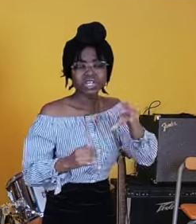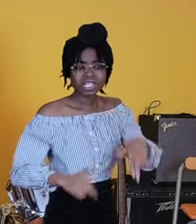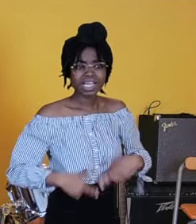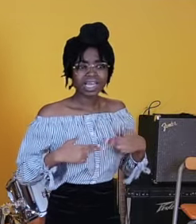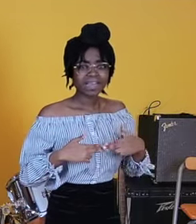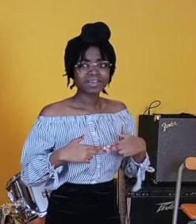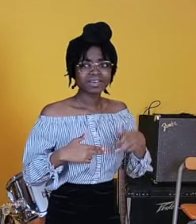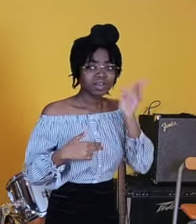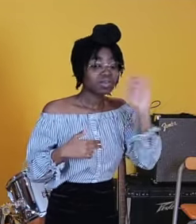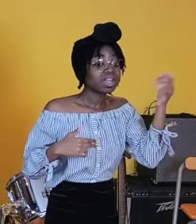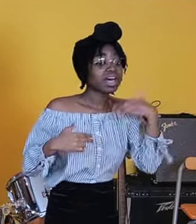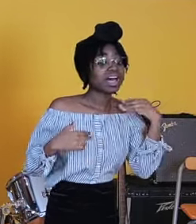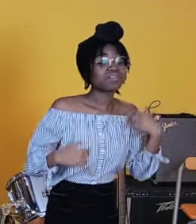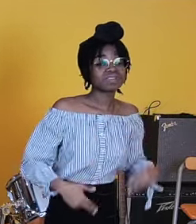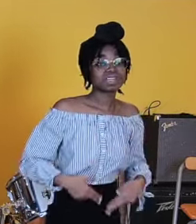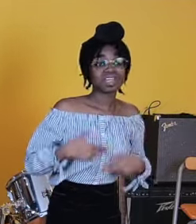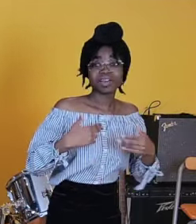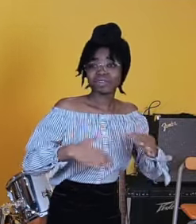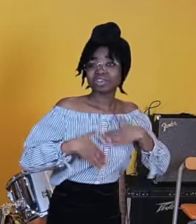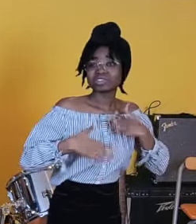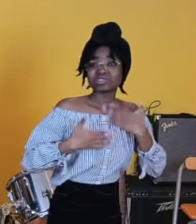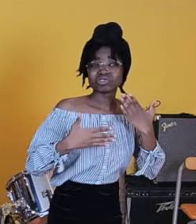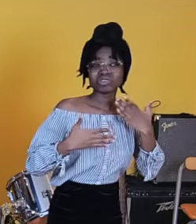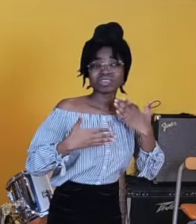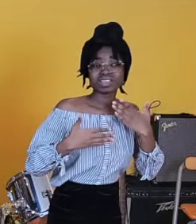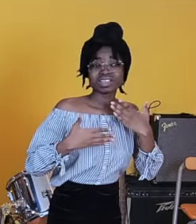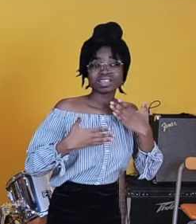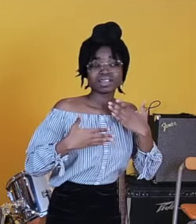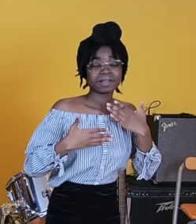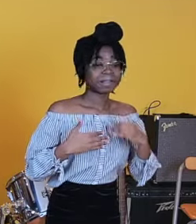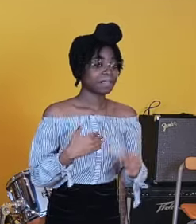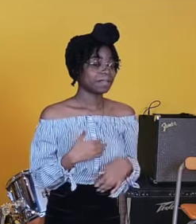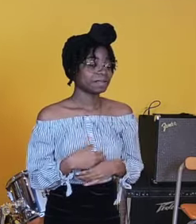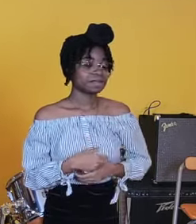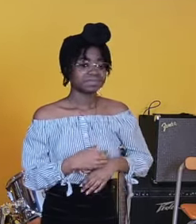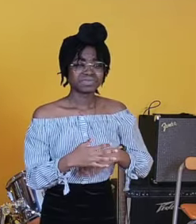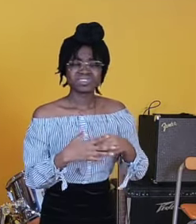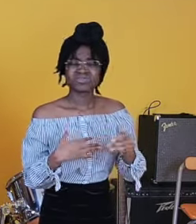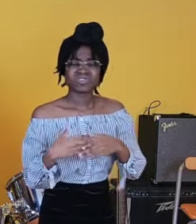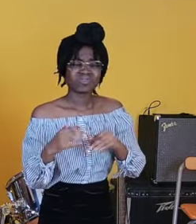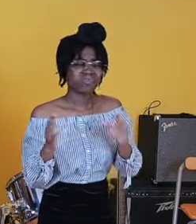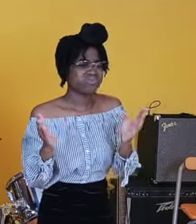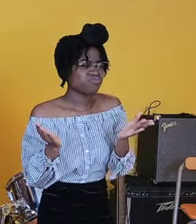joy in spite of what the enemy tries to place in your